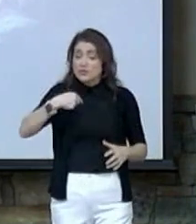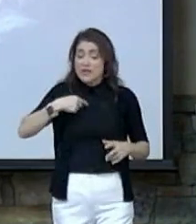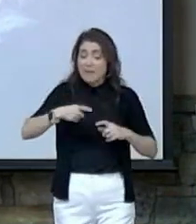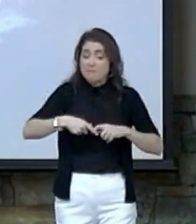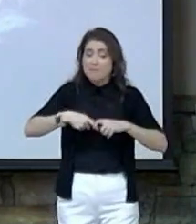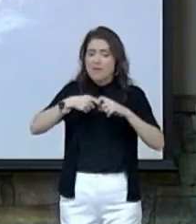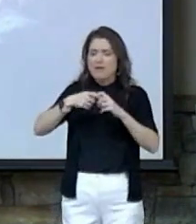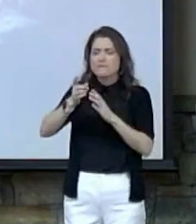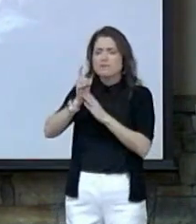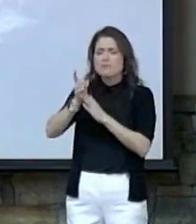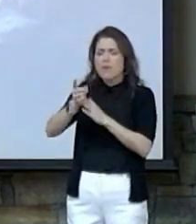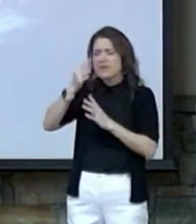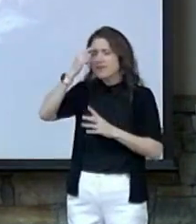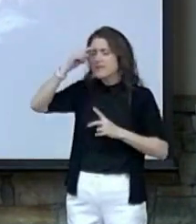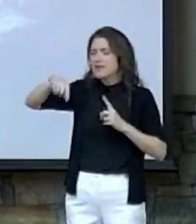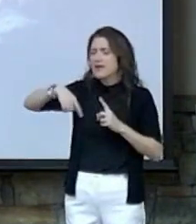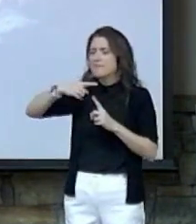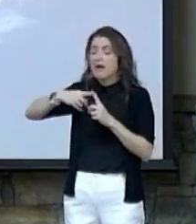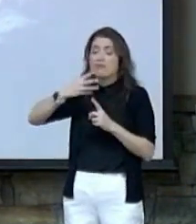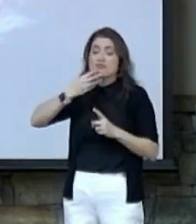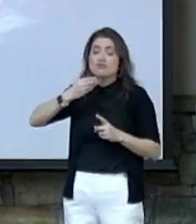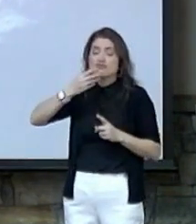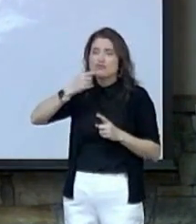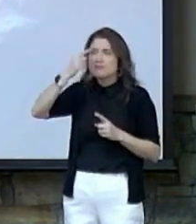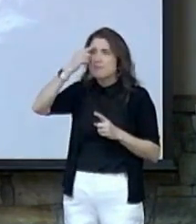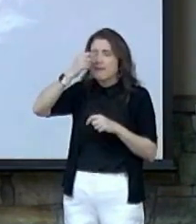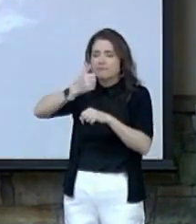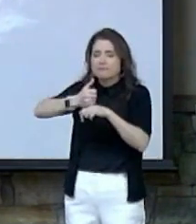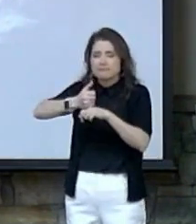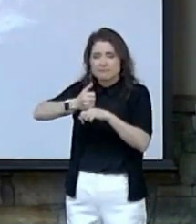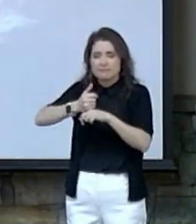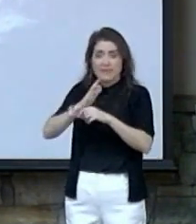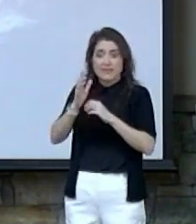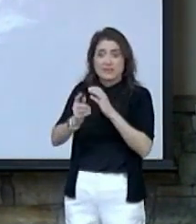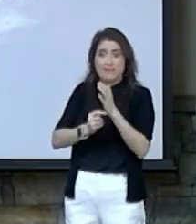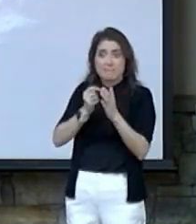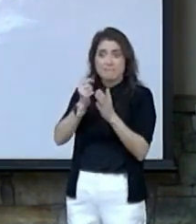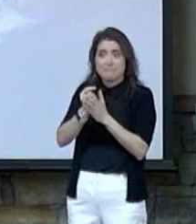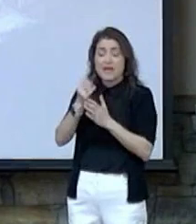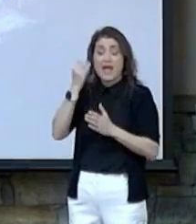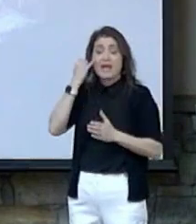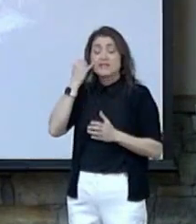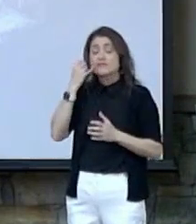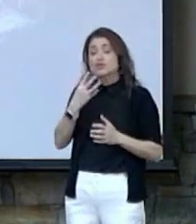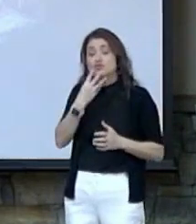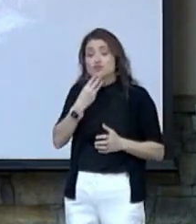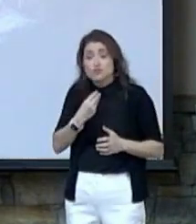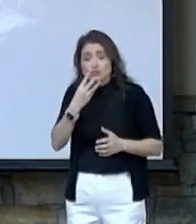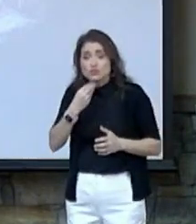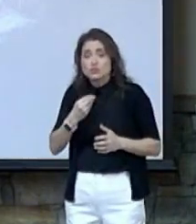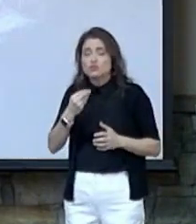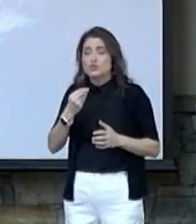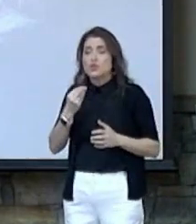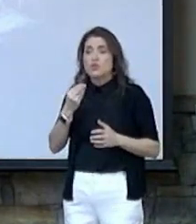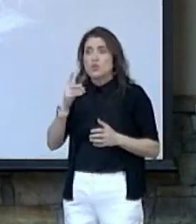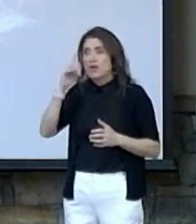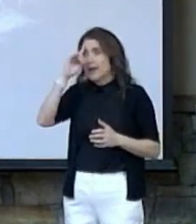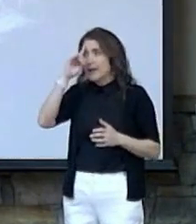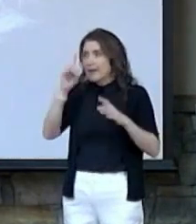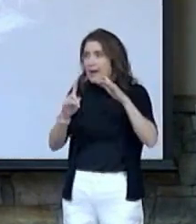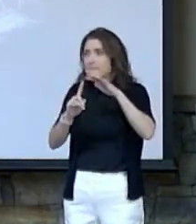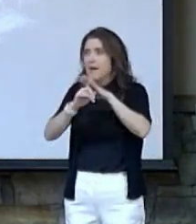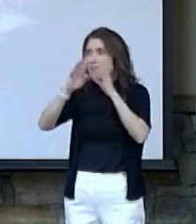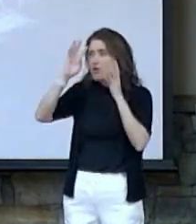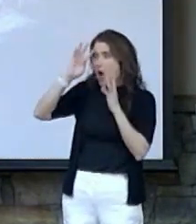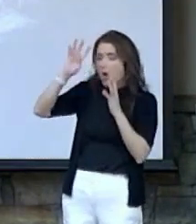think about the Jewish mindset of that time, and if Jews were going to come up with a hoax or